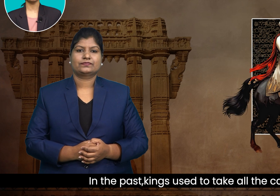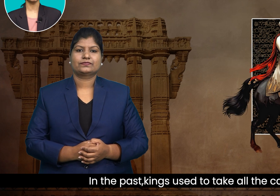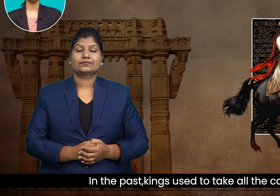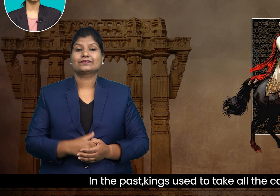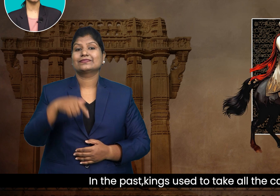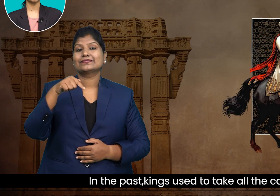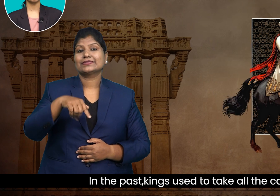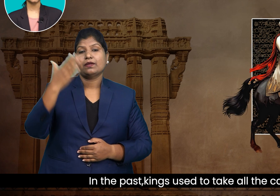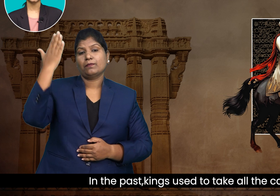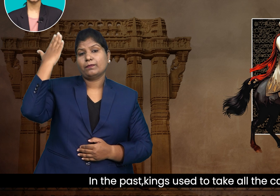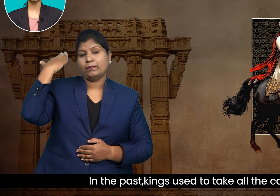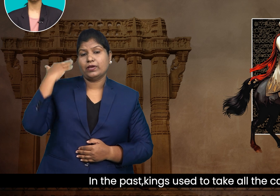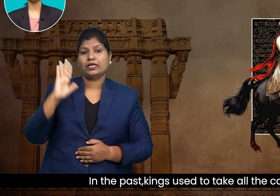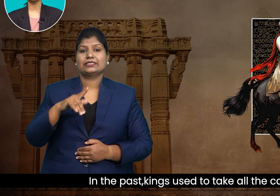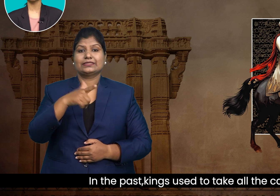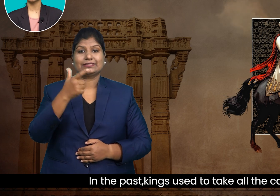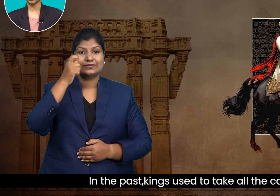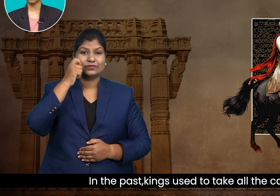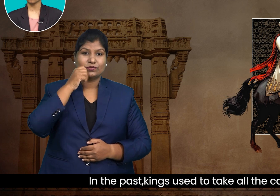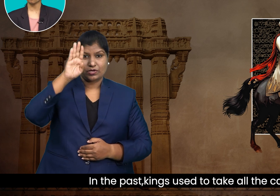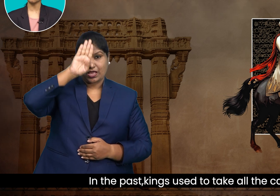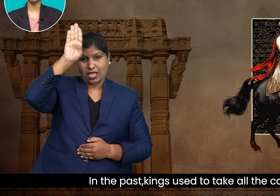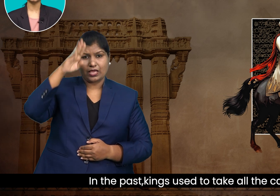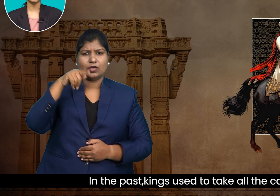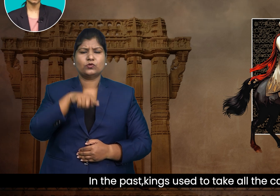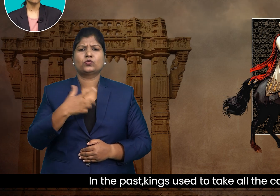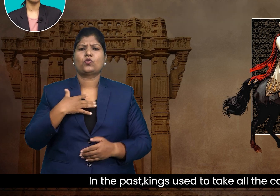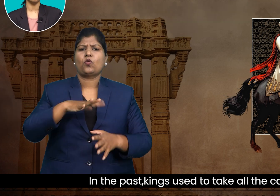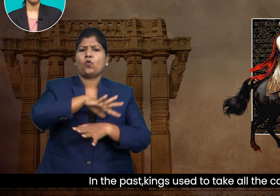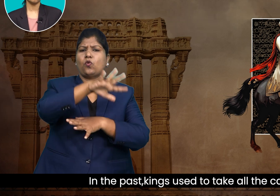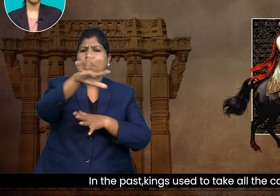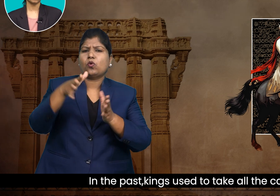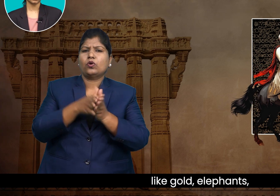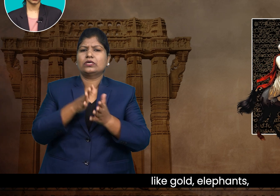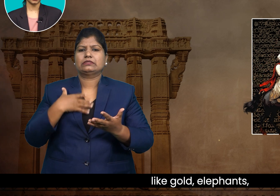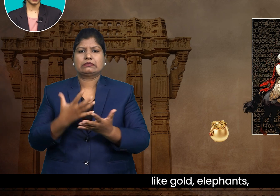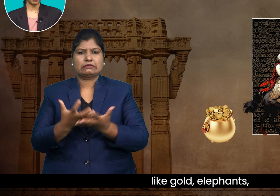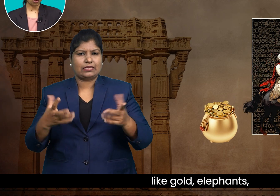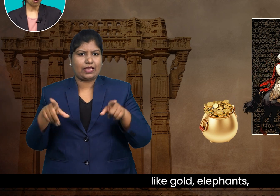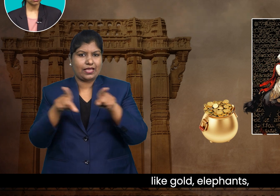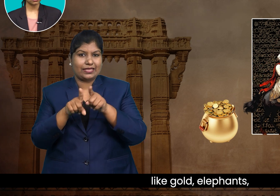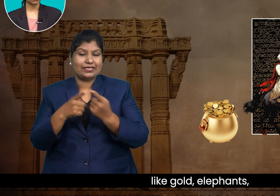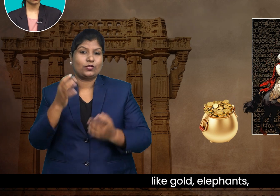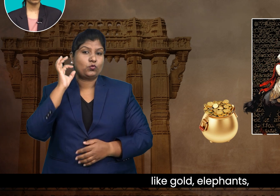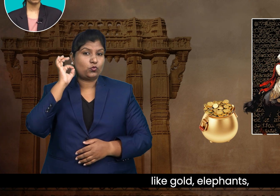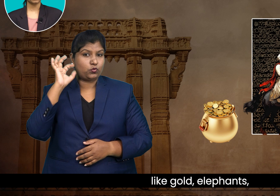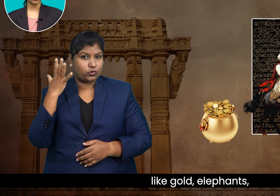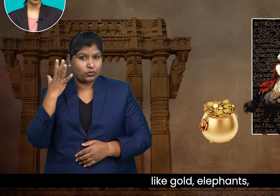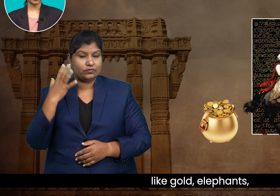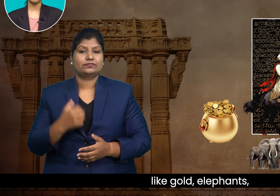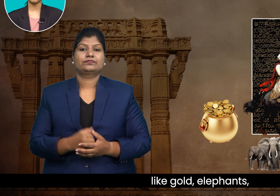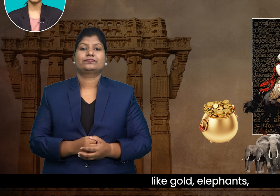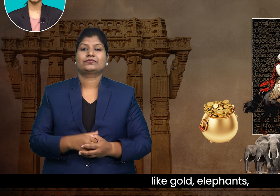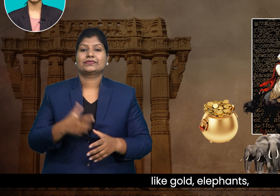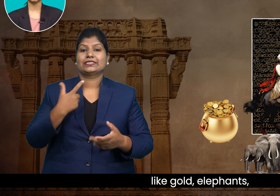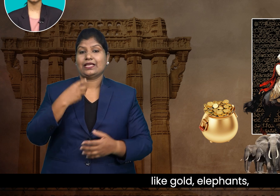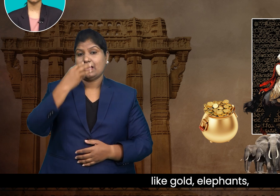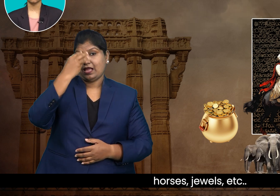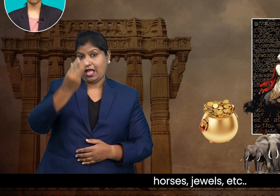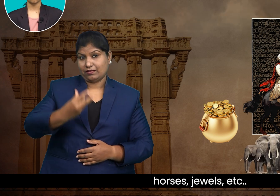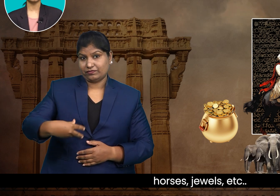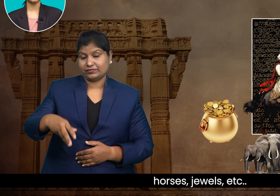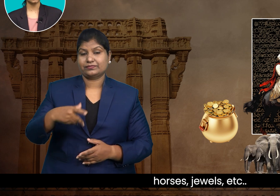In the past, kings used to take all the cargo like gold,